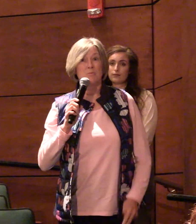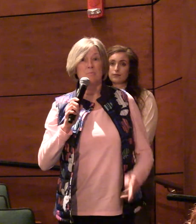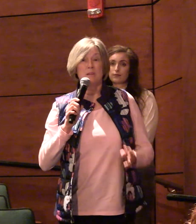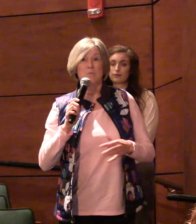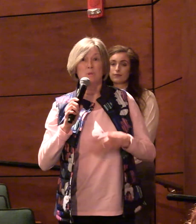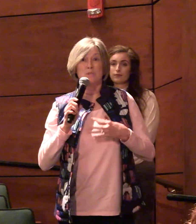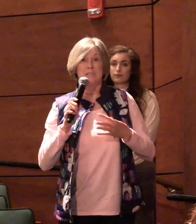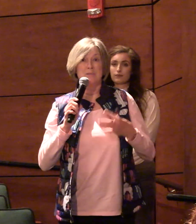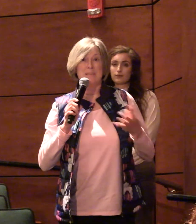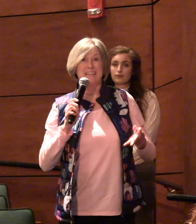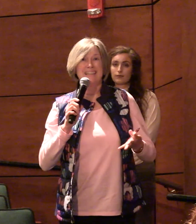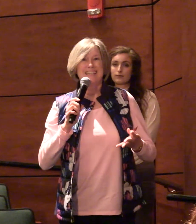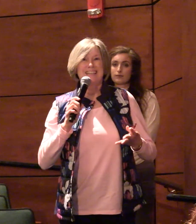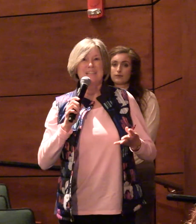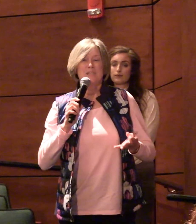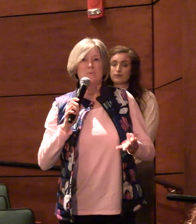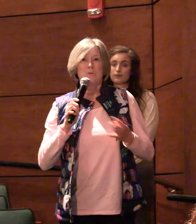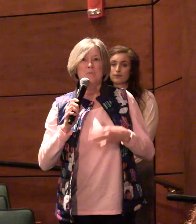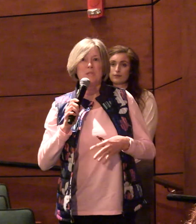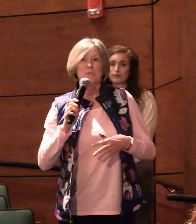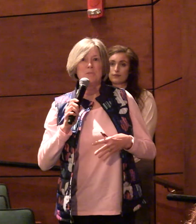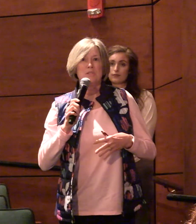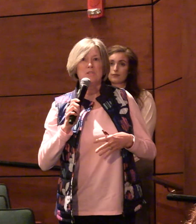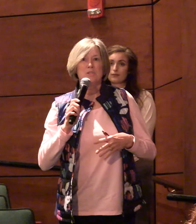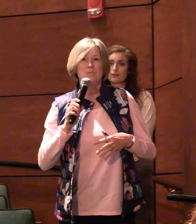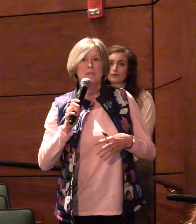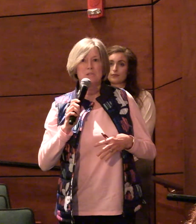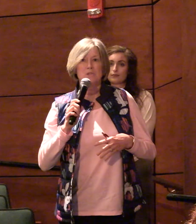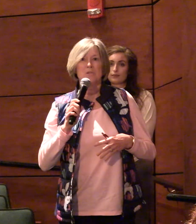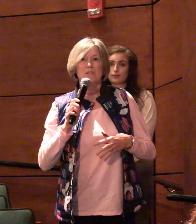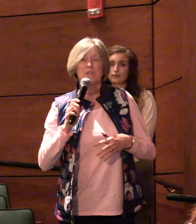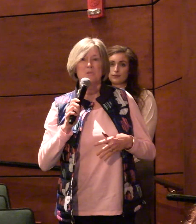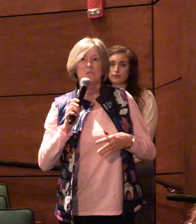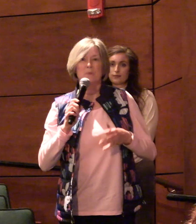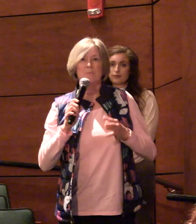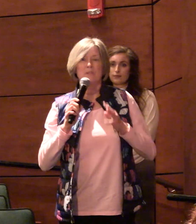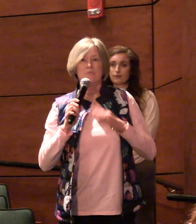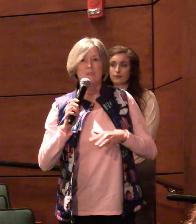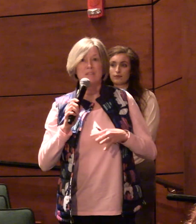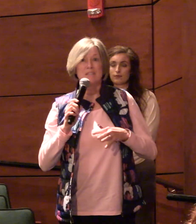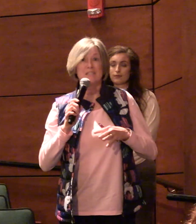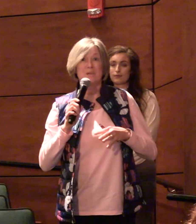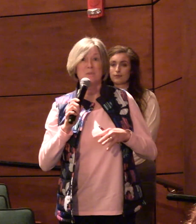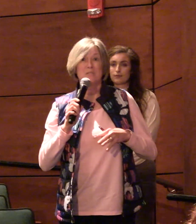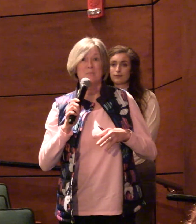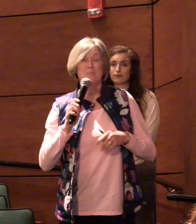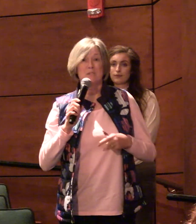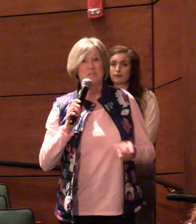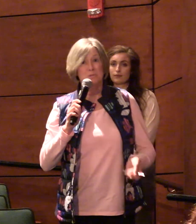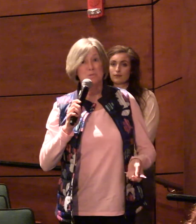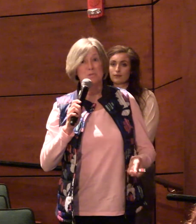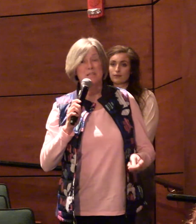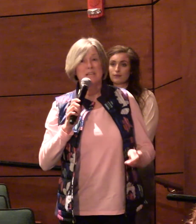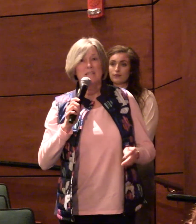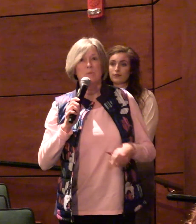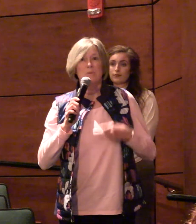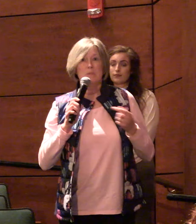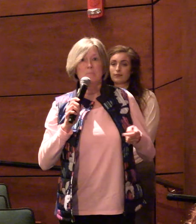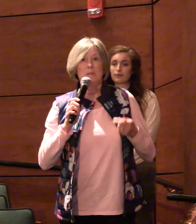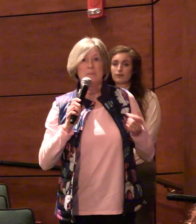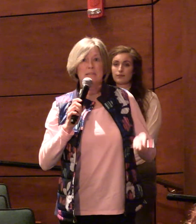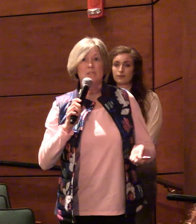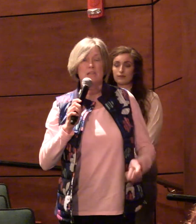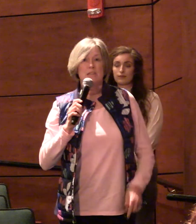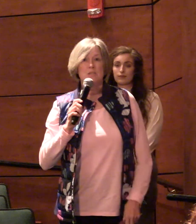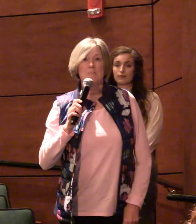down and we've been our worst enemy. And so what are we doing to just make sure that those public funds go into public schools, that we